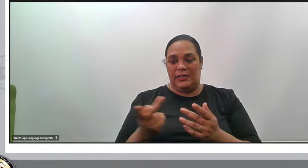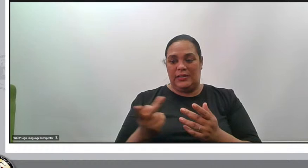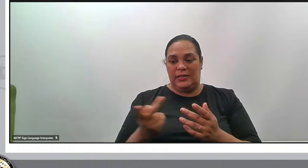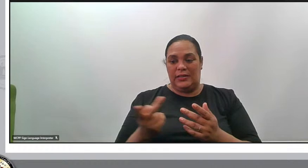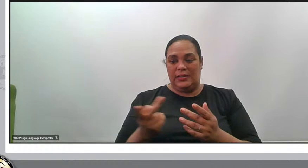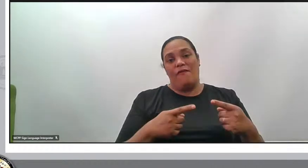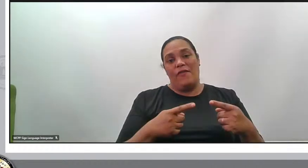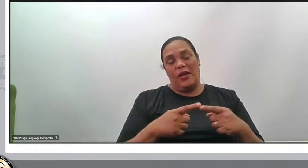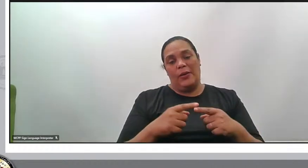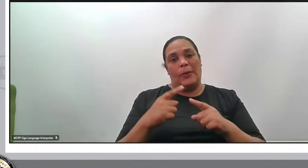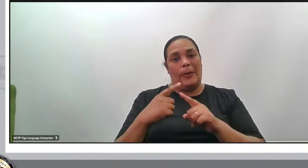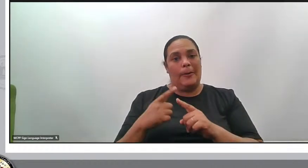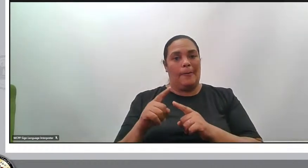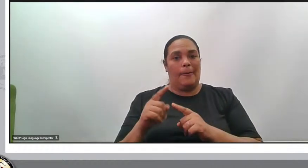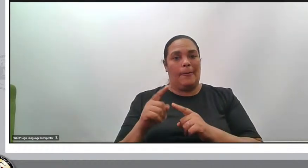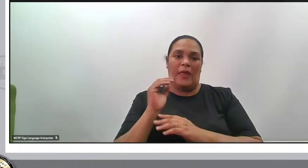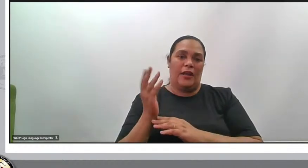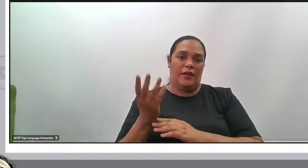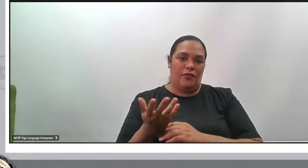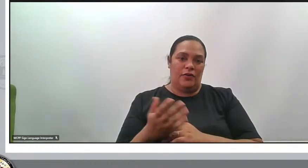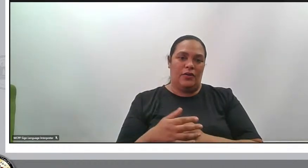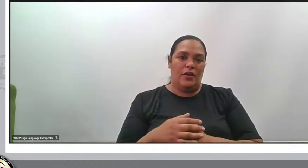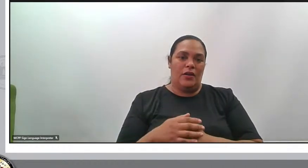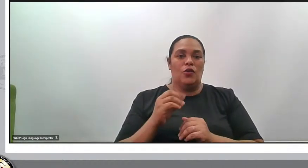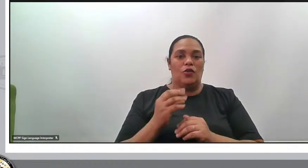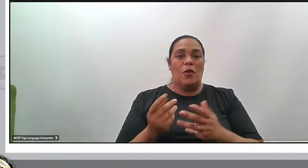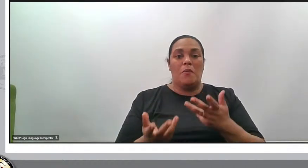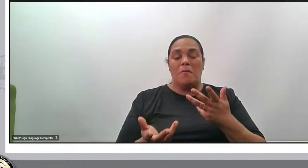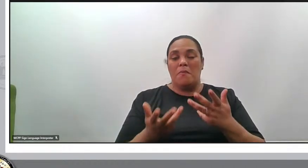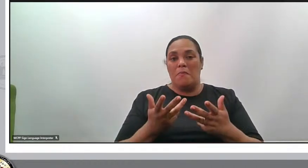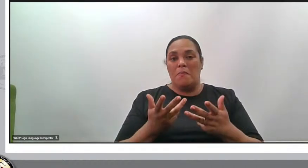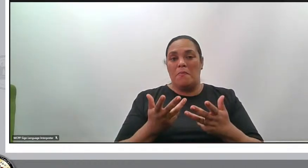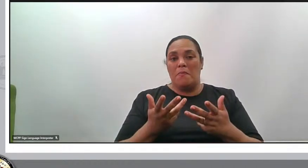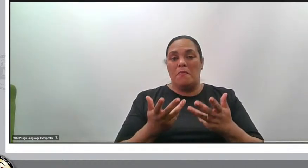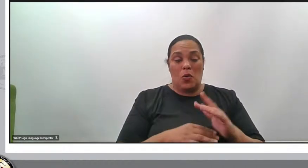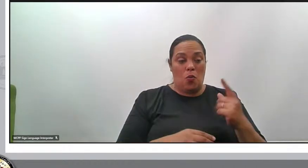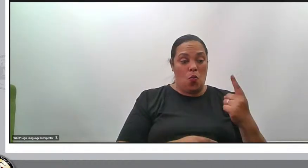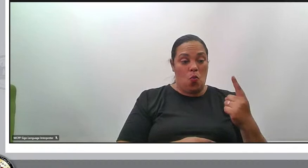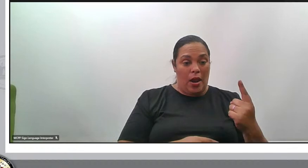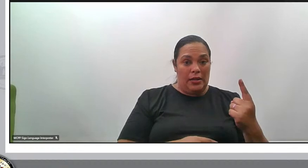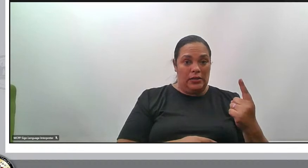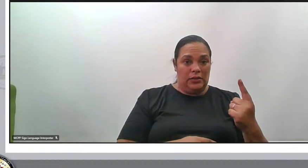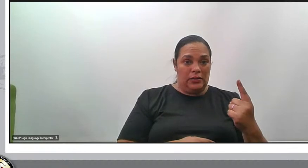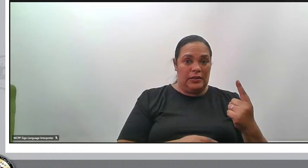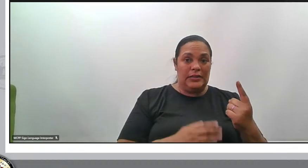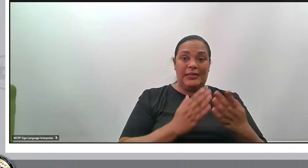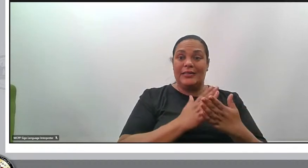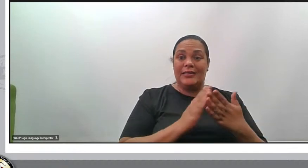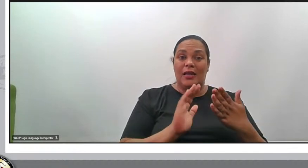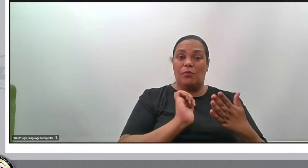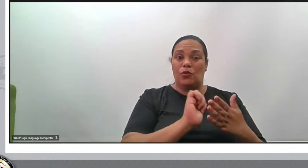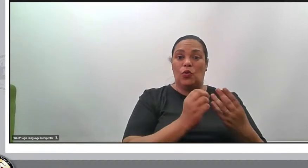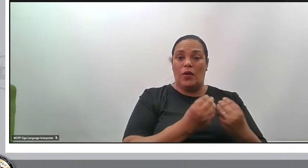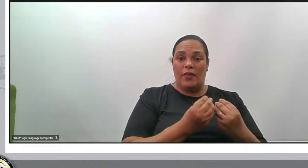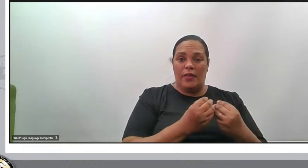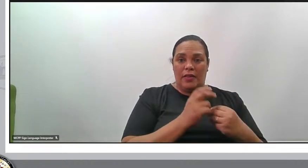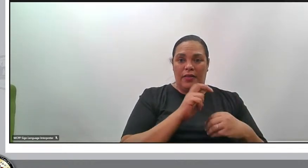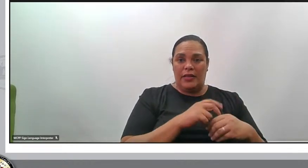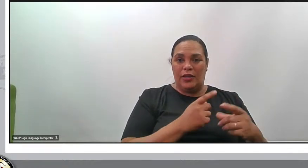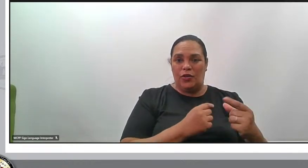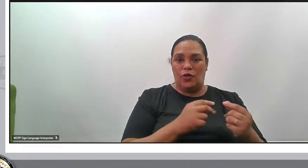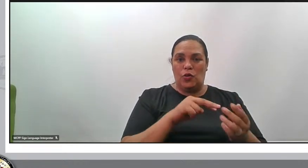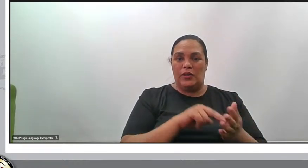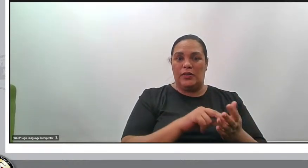and for catering. So probably with program 1, some of those, they'll have to do them as